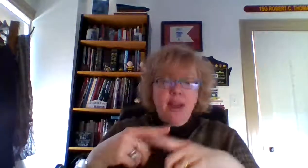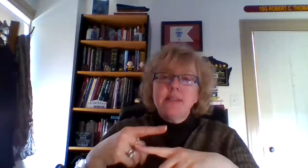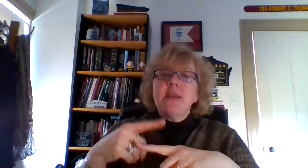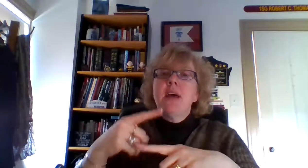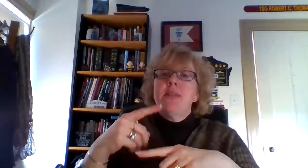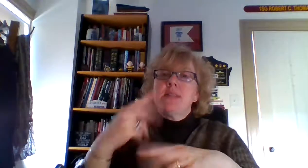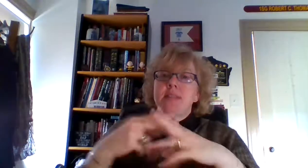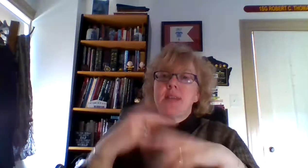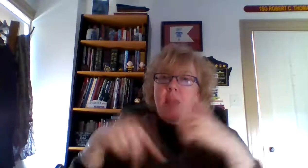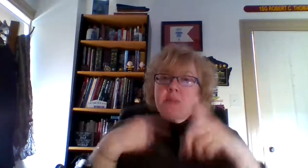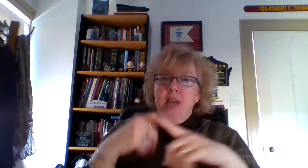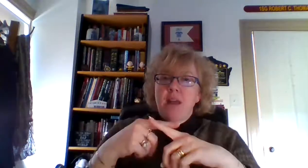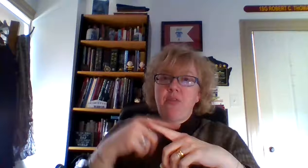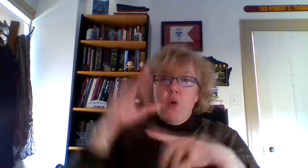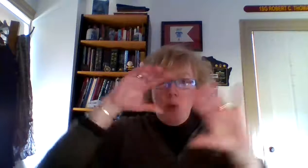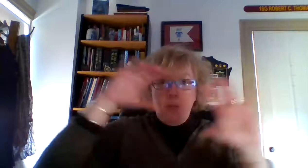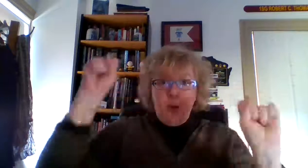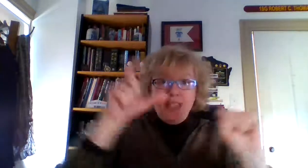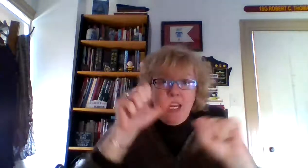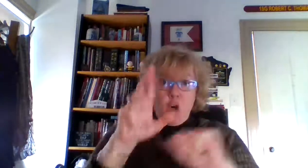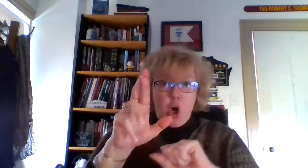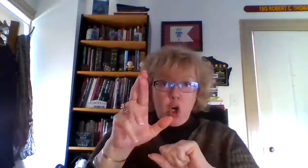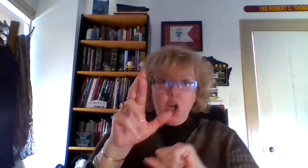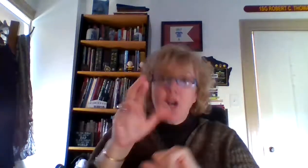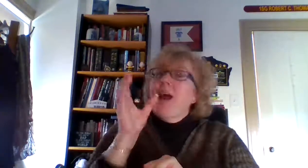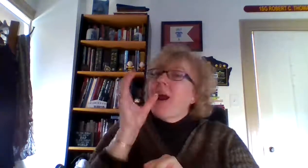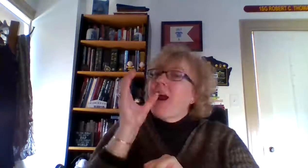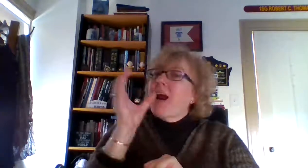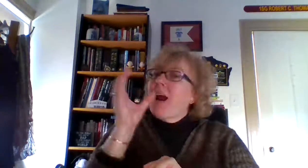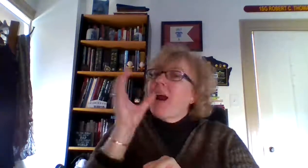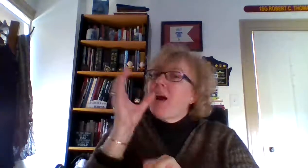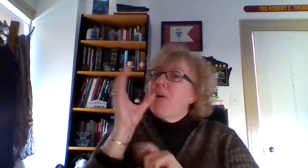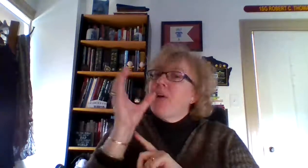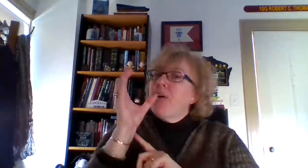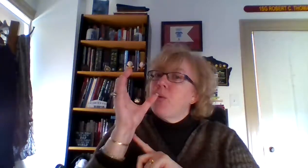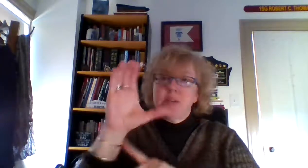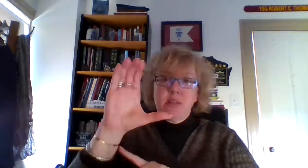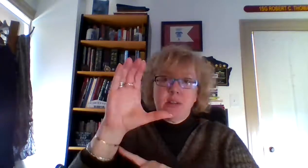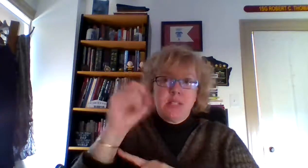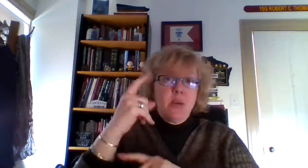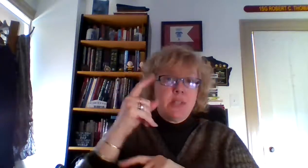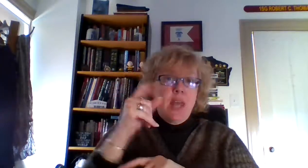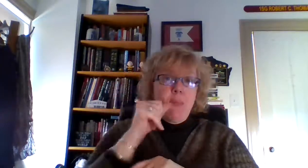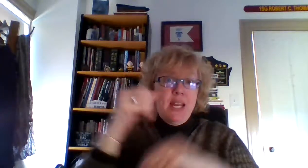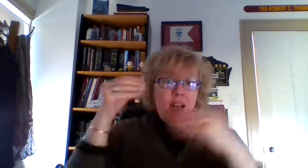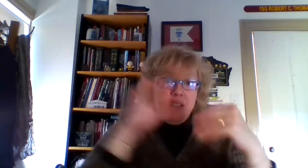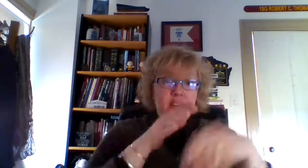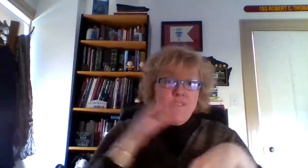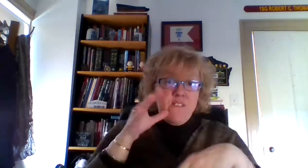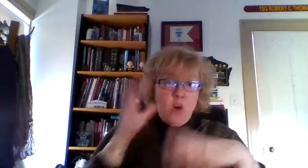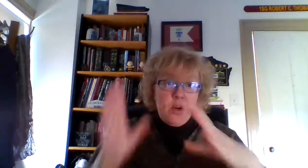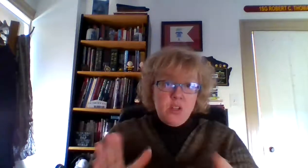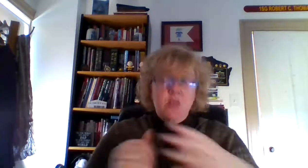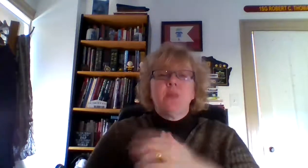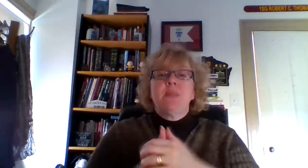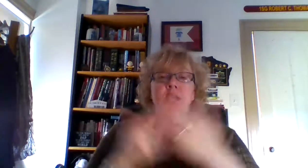signs, this is the name sign for President Carter. Carter was because he was a peanut farmer, so you